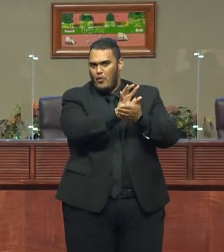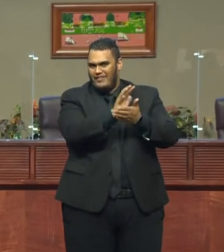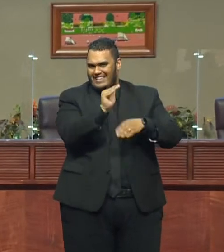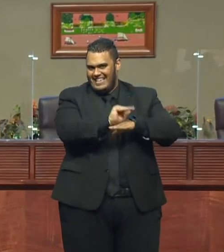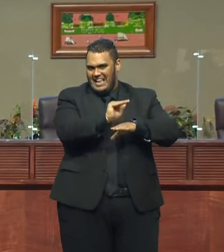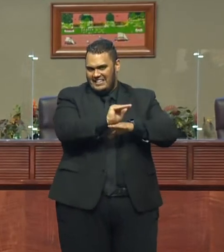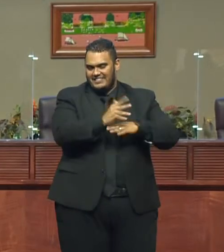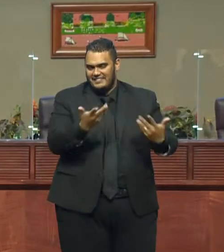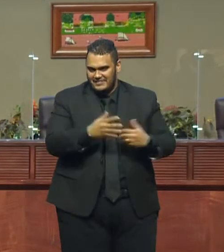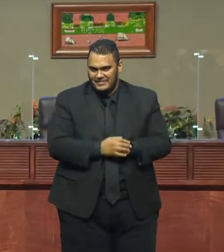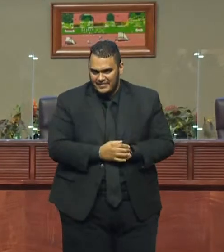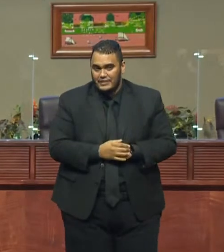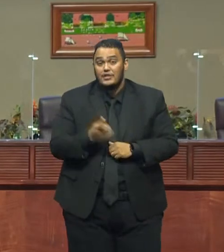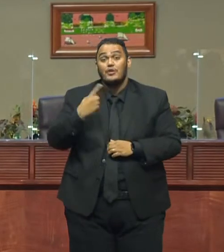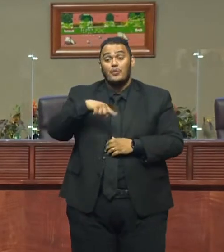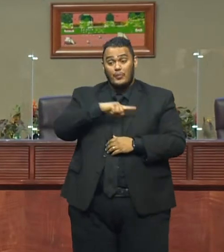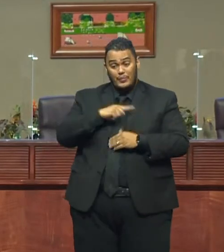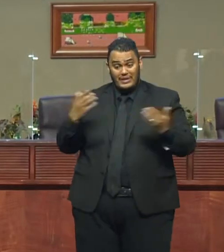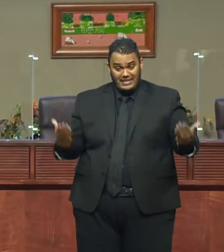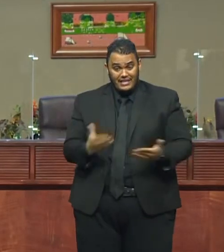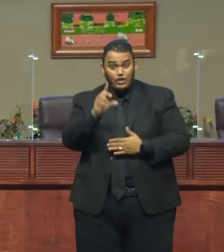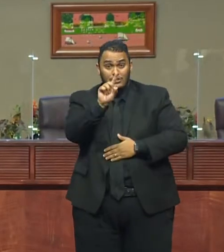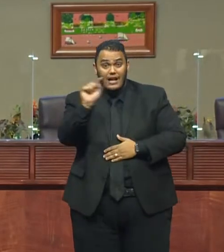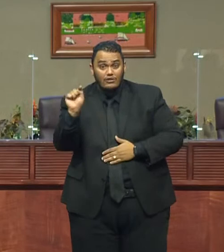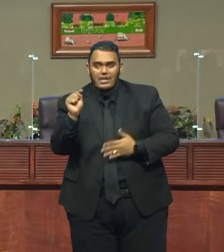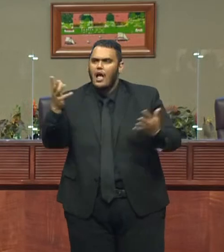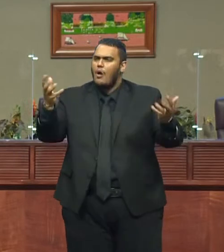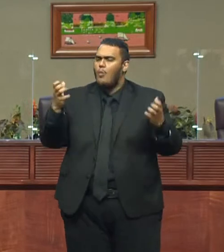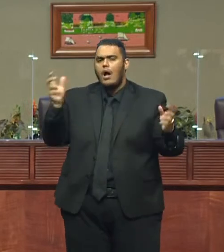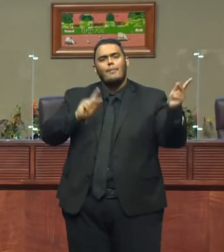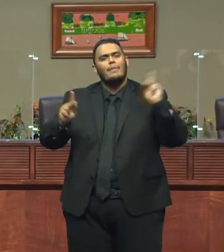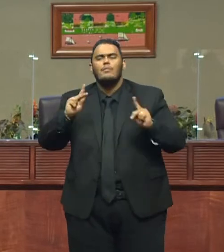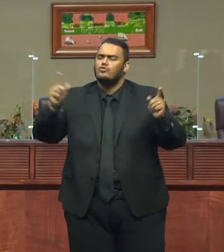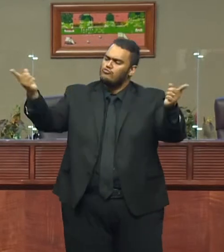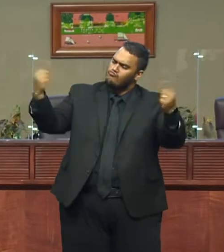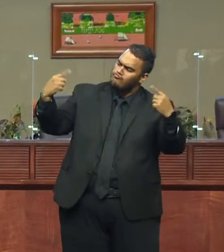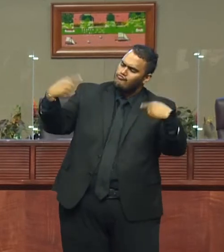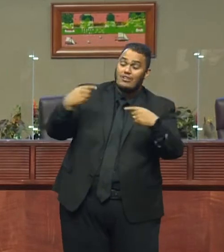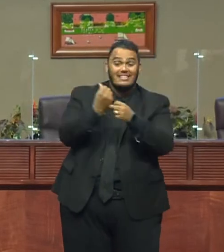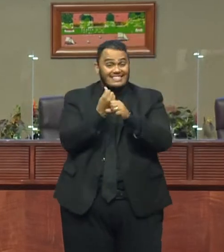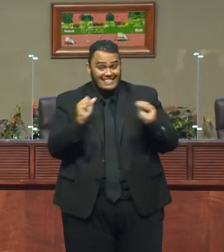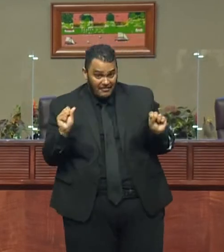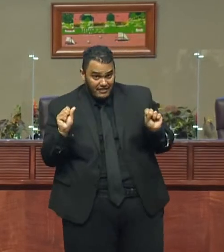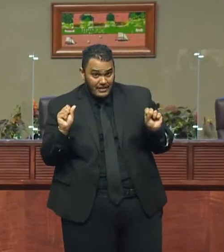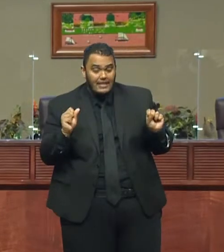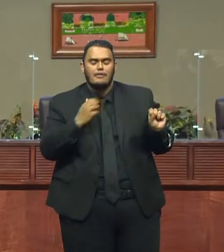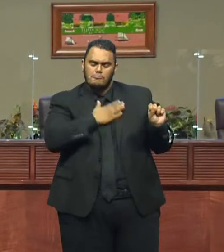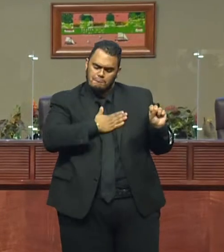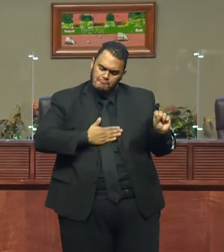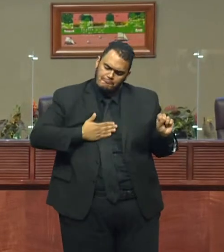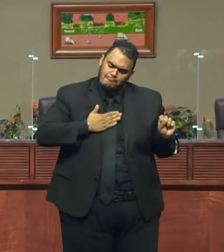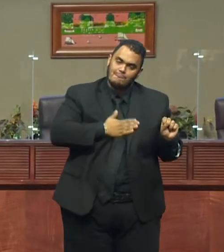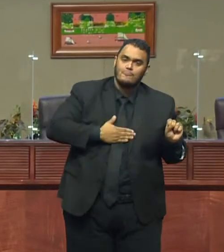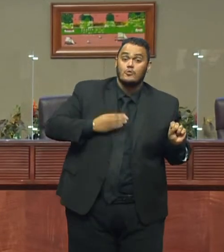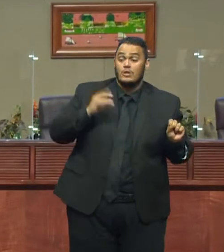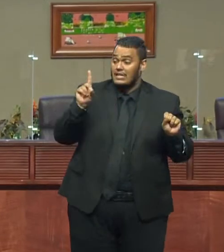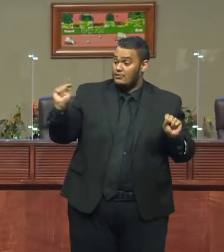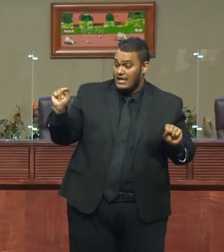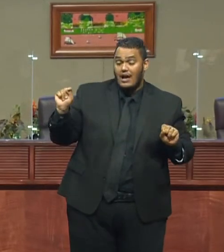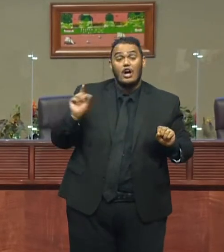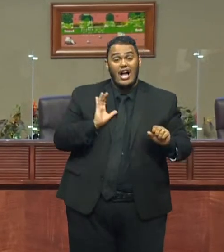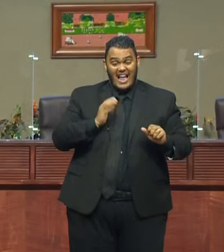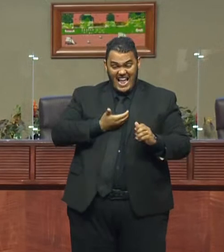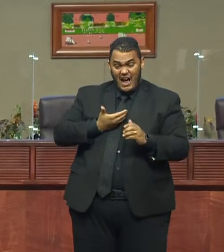patrons back safely and to keep our local economy moving forward. Throughout the pandemic, our downtown clean team has been